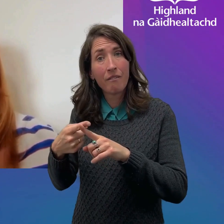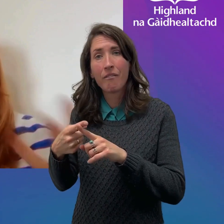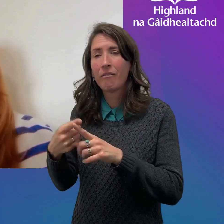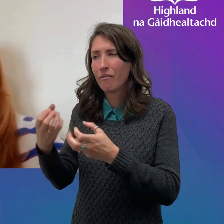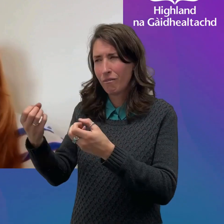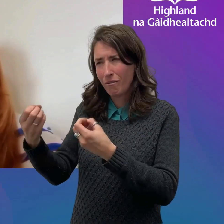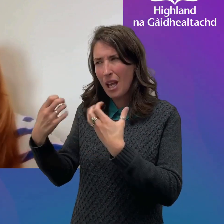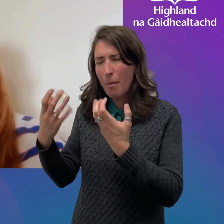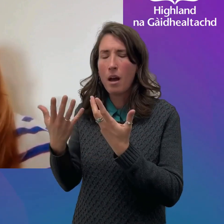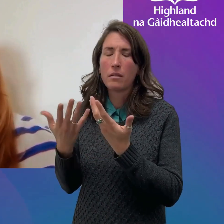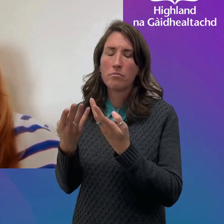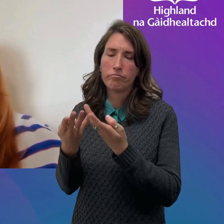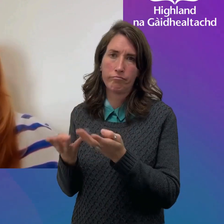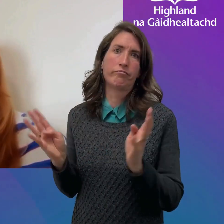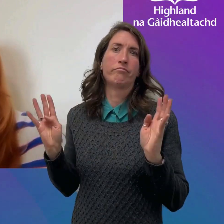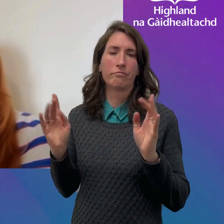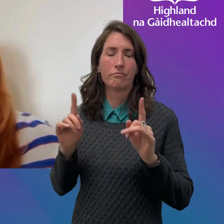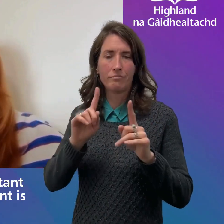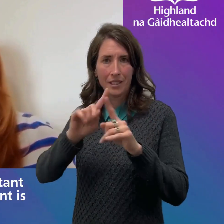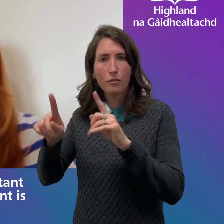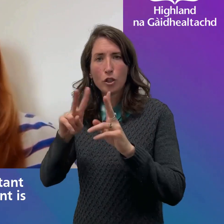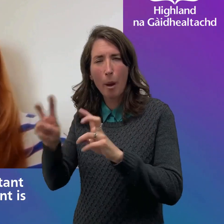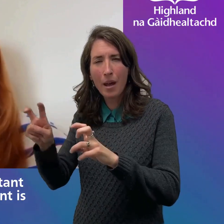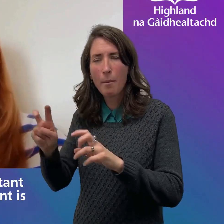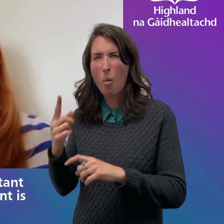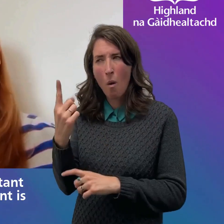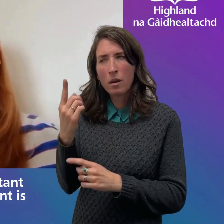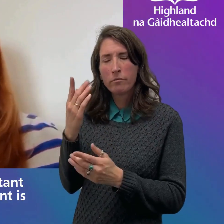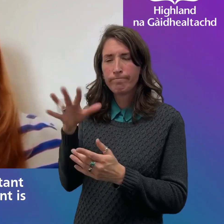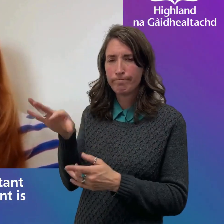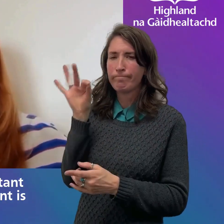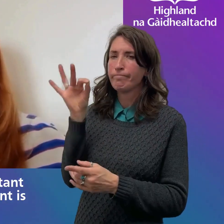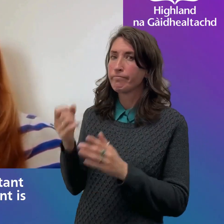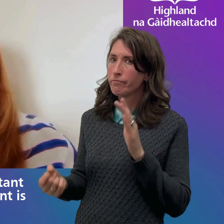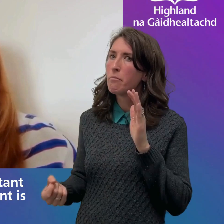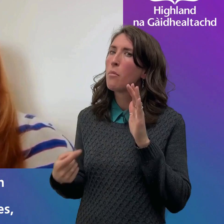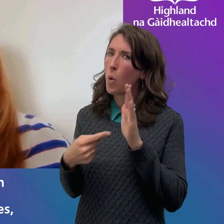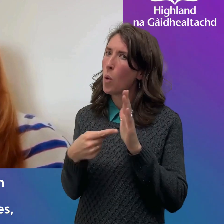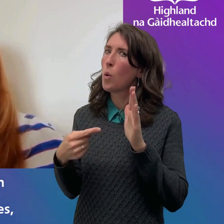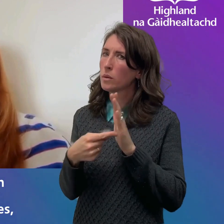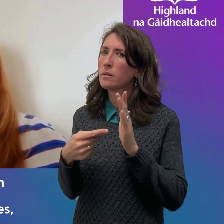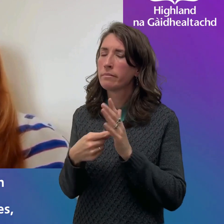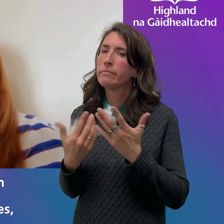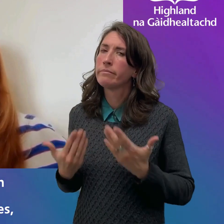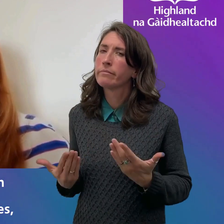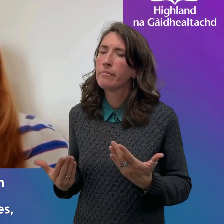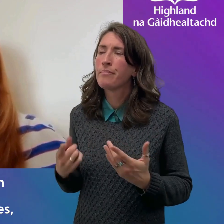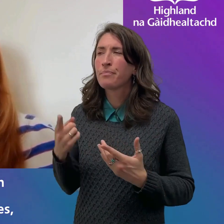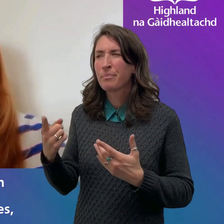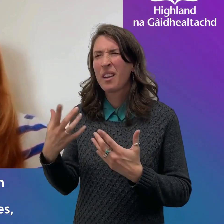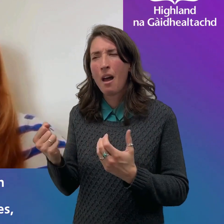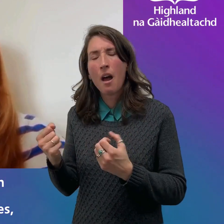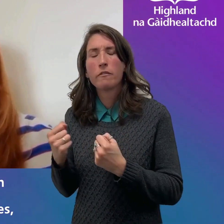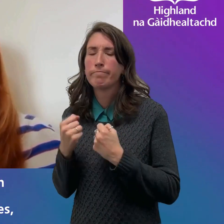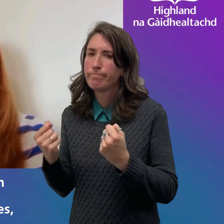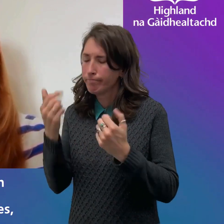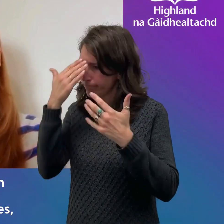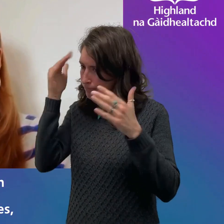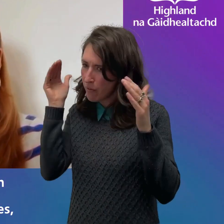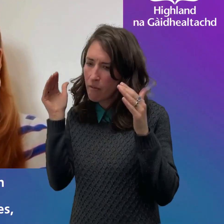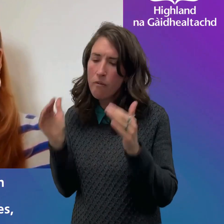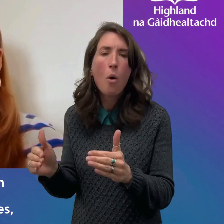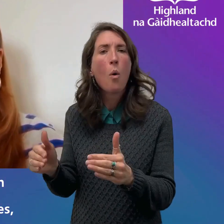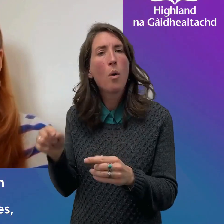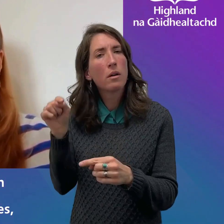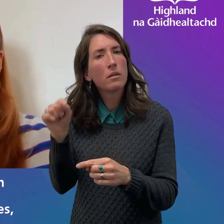a wide range of things. Something that's really important that's happening at the moment is a very very strong focus